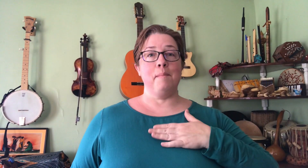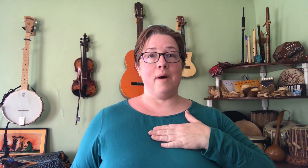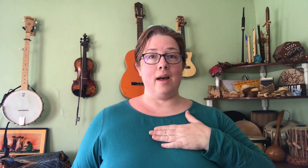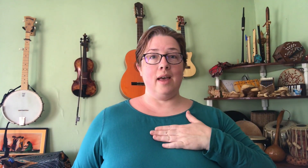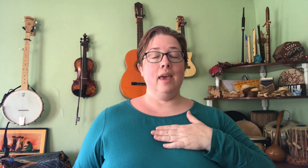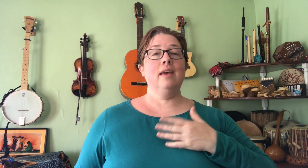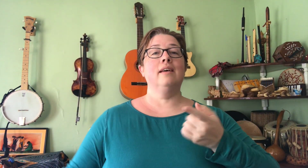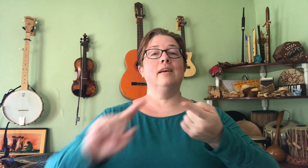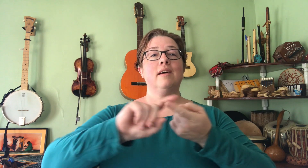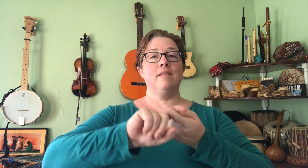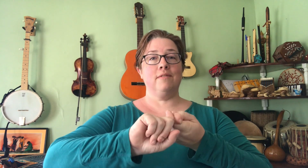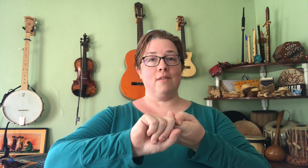My friend.